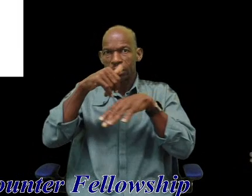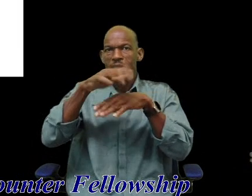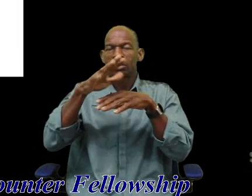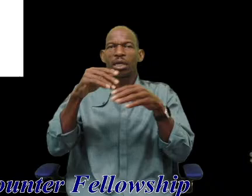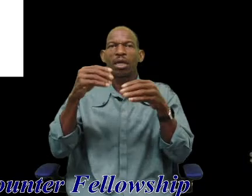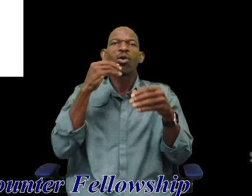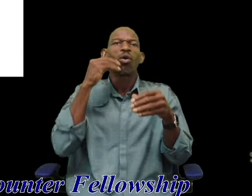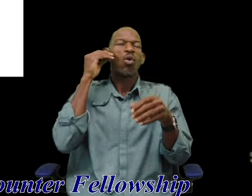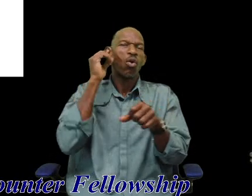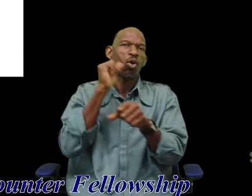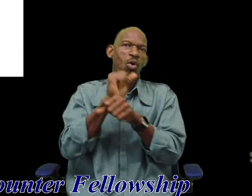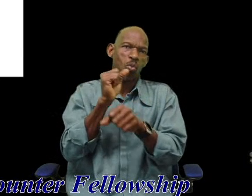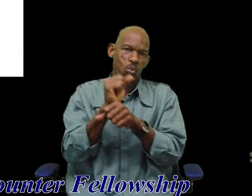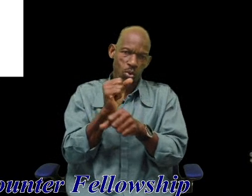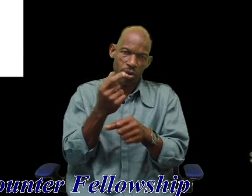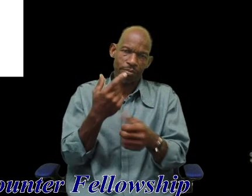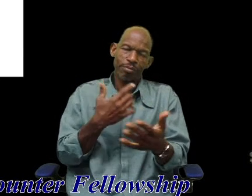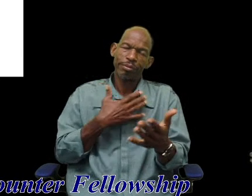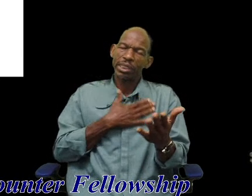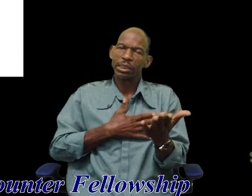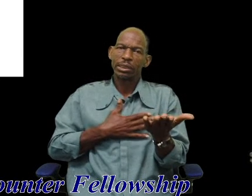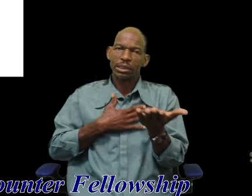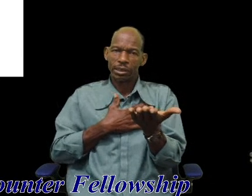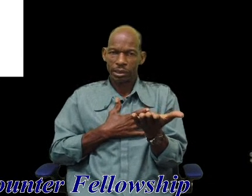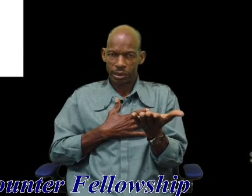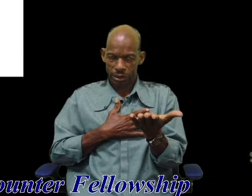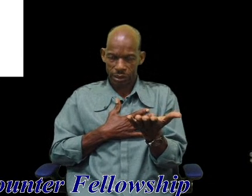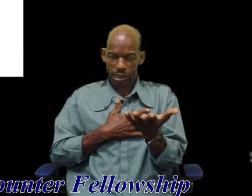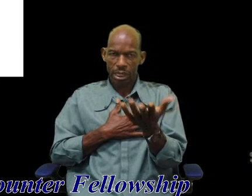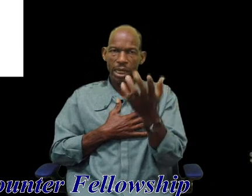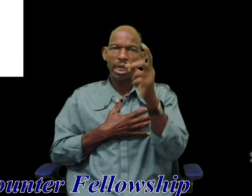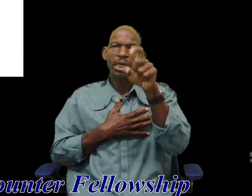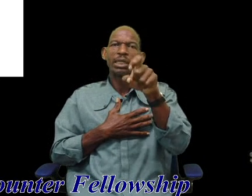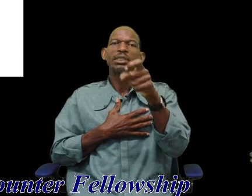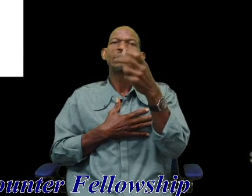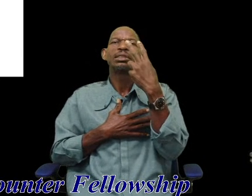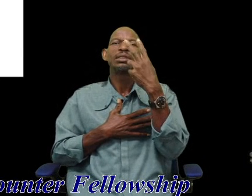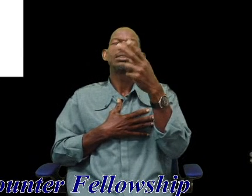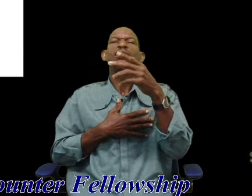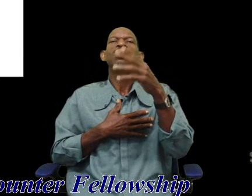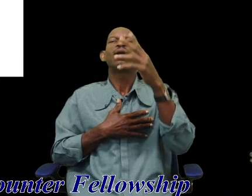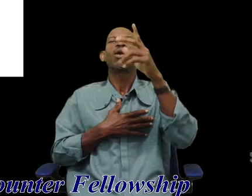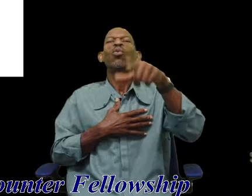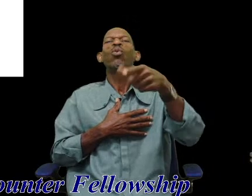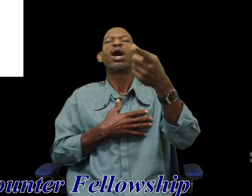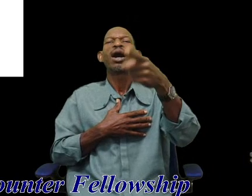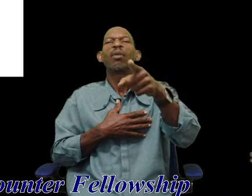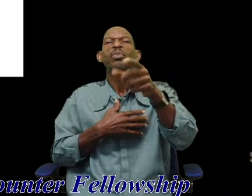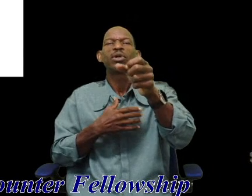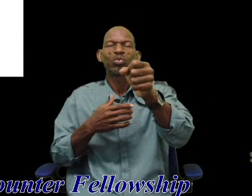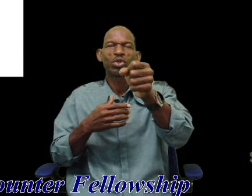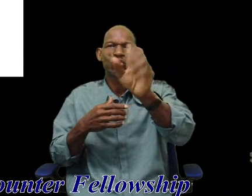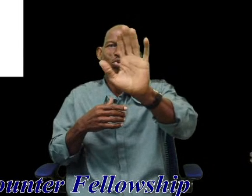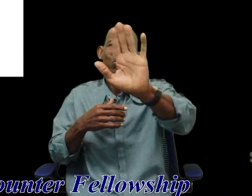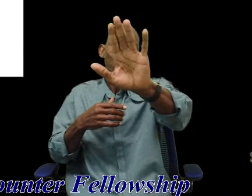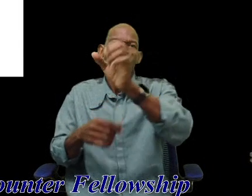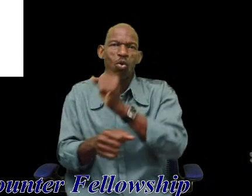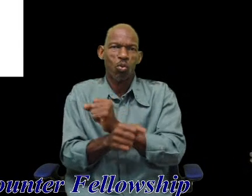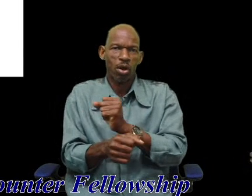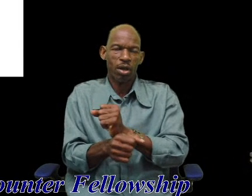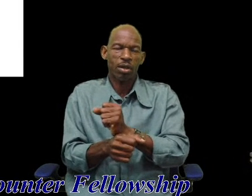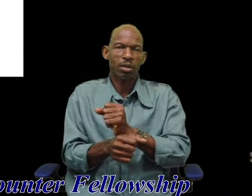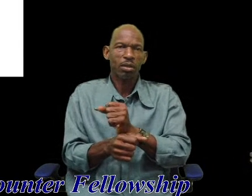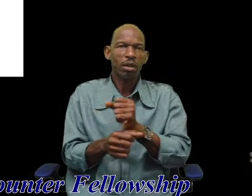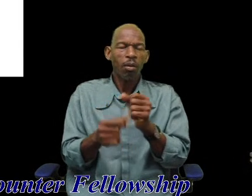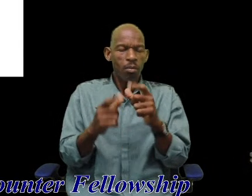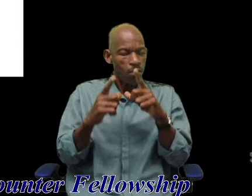I need to see it. I need to see where you are going. So take a picture of your work when you do your homework and send it